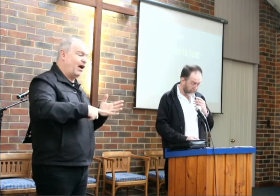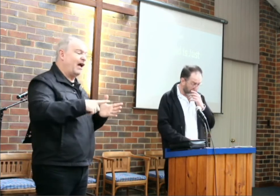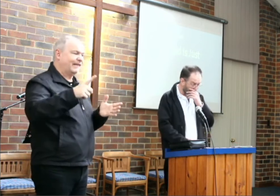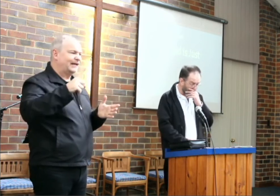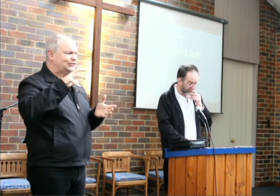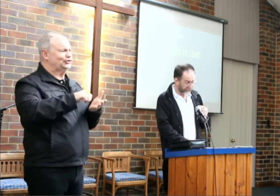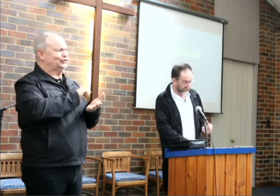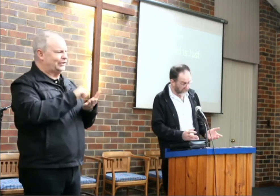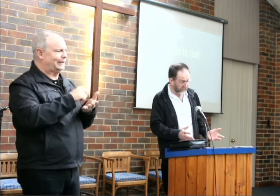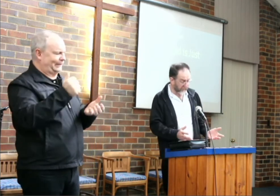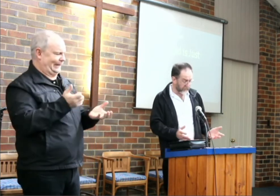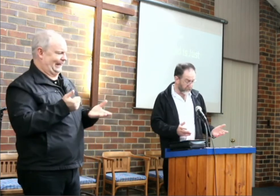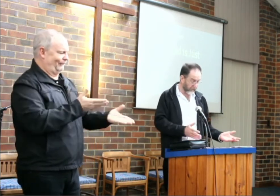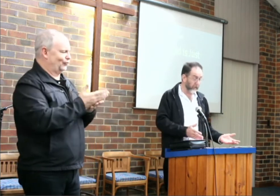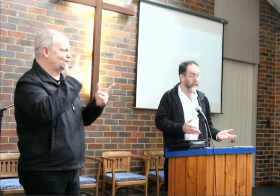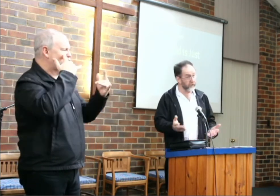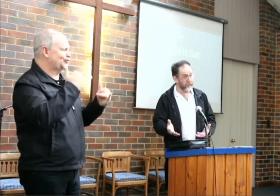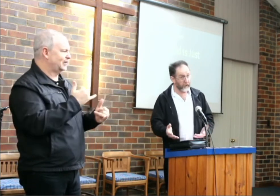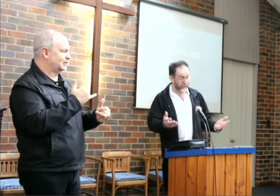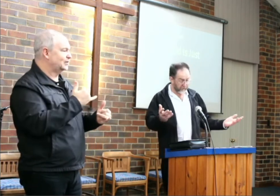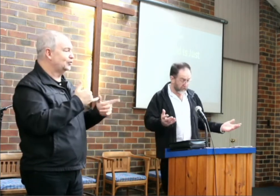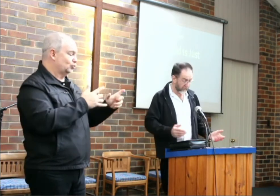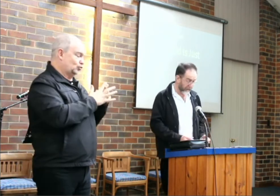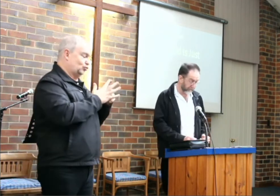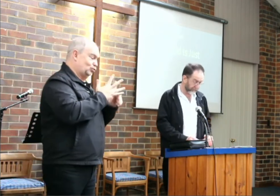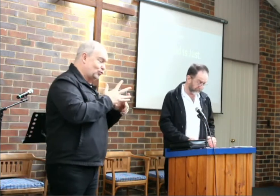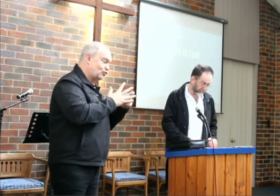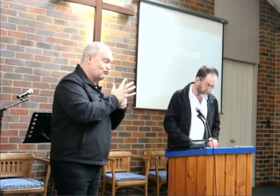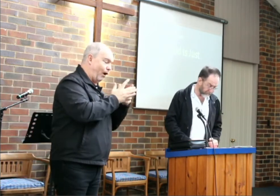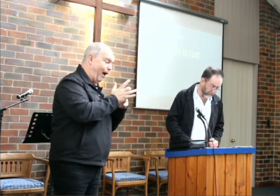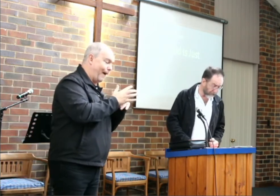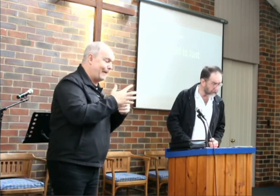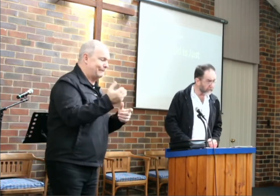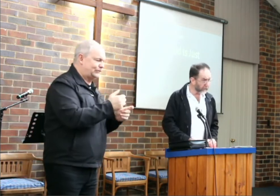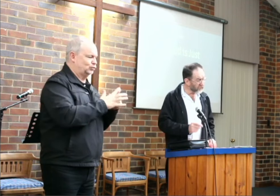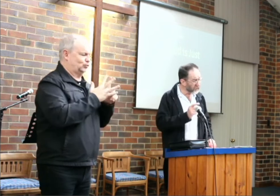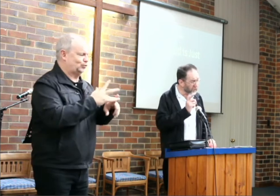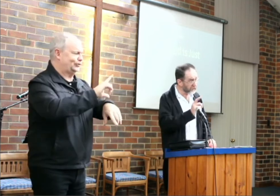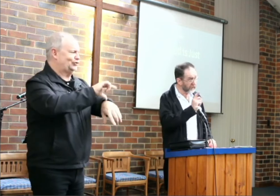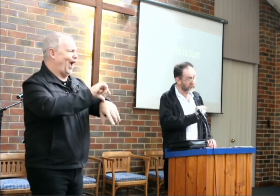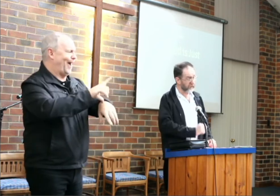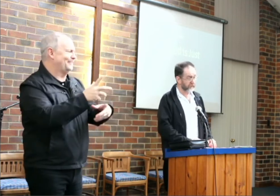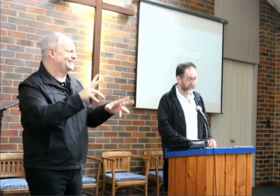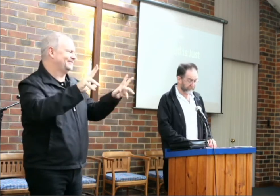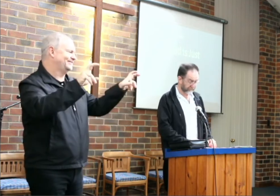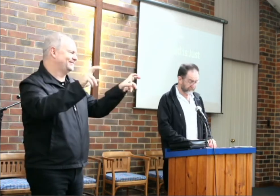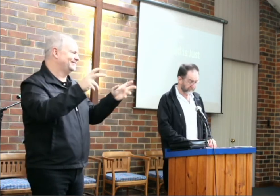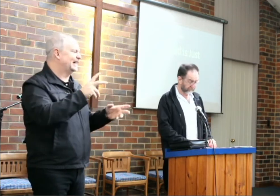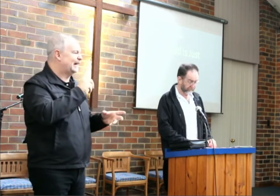Okay? The cliche, do the crime, do the time, we've all heard that. But you could get off.